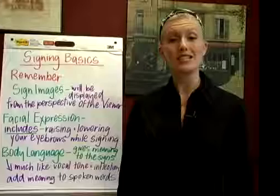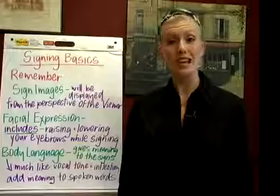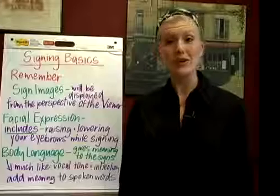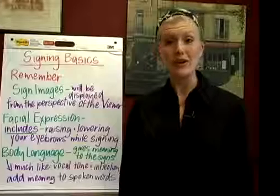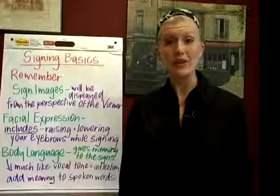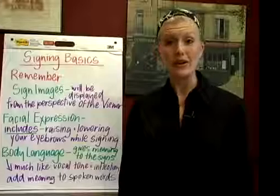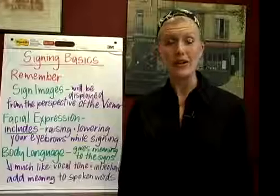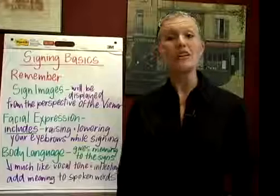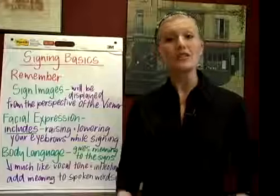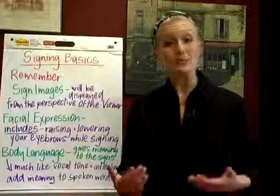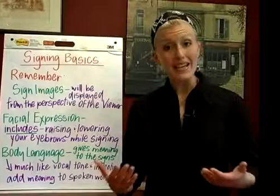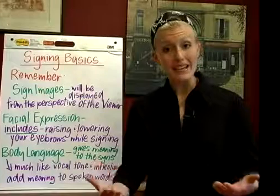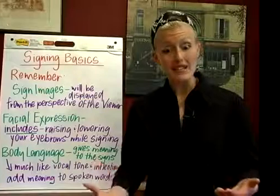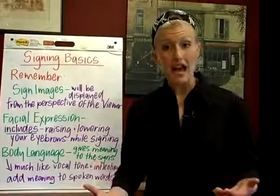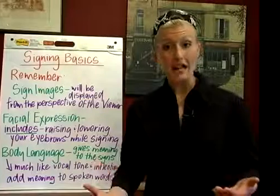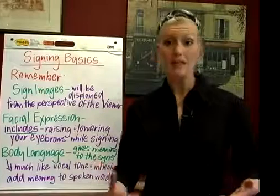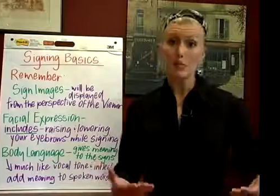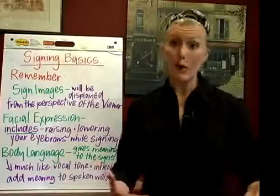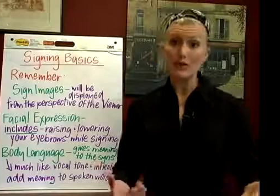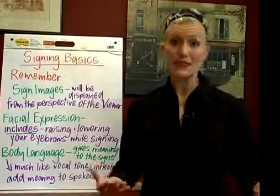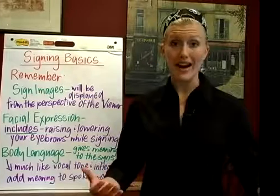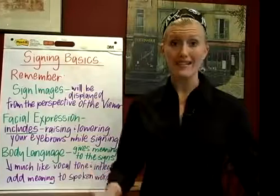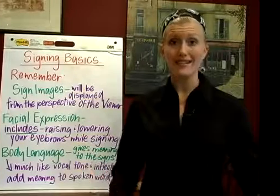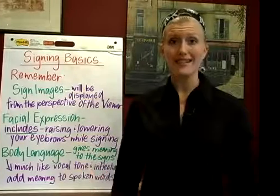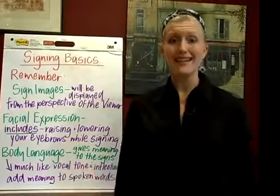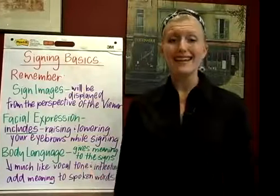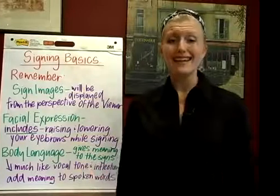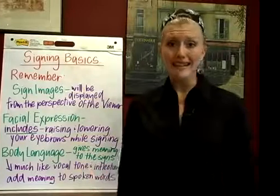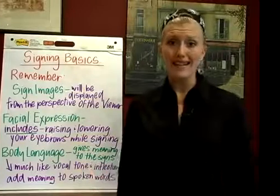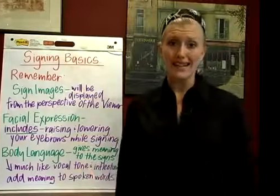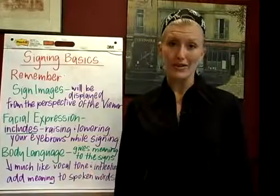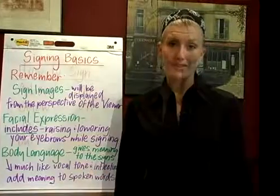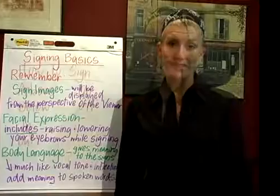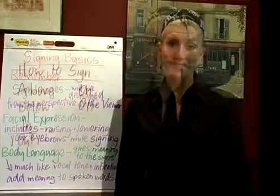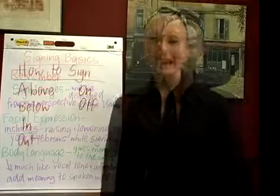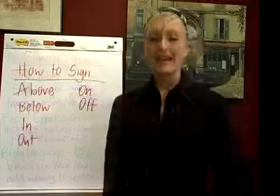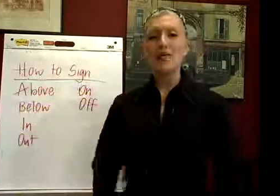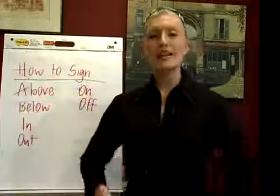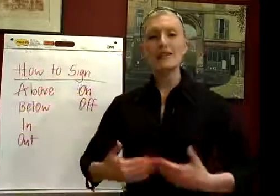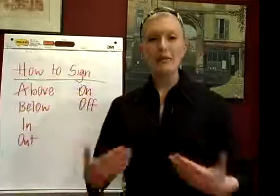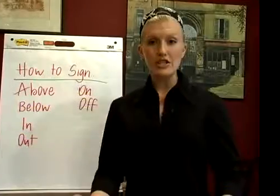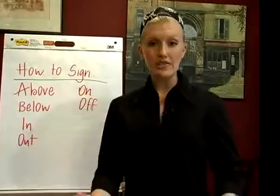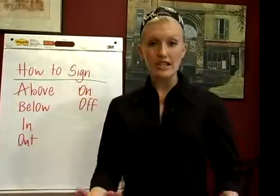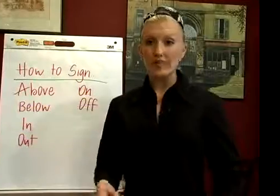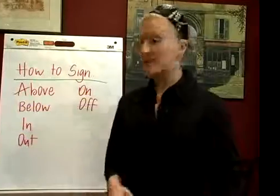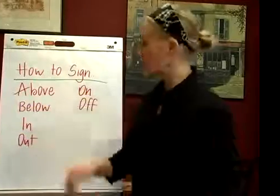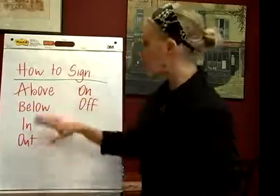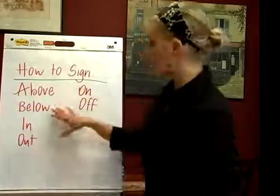Today we're going to be learning some basic signs, words, phrases in sign language. Now what I've done with each of the clips is picked about 5